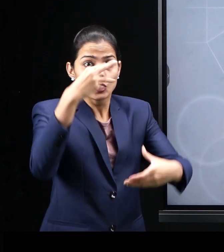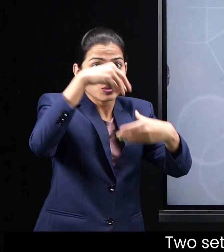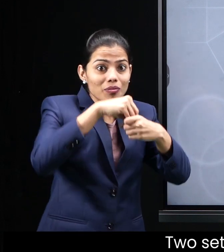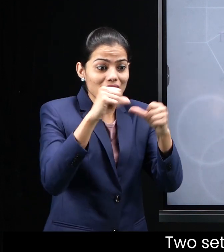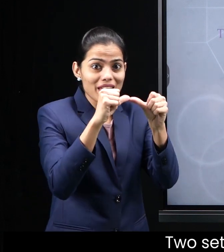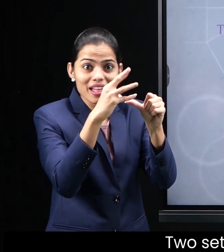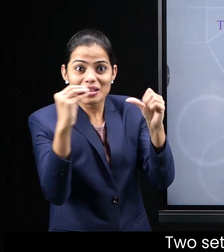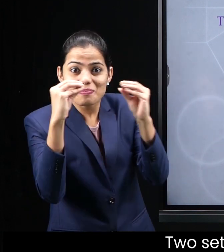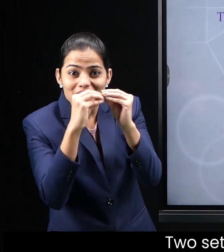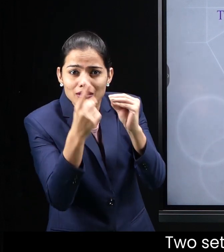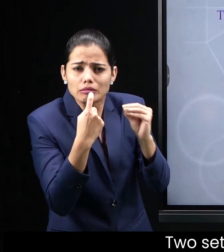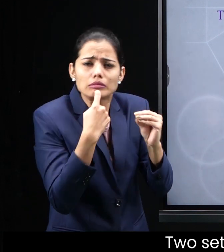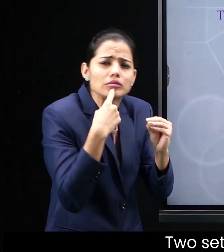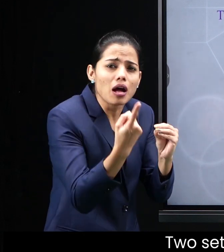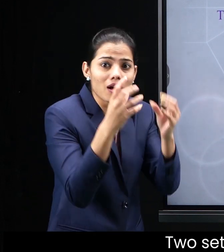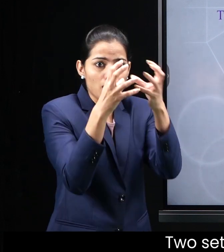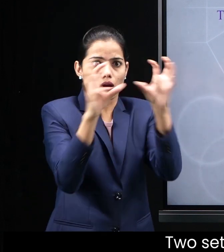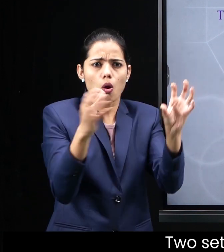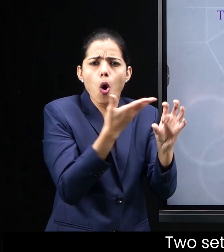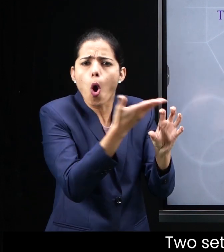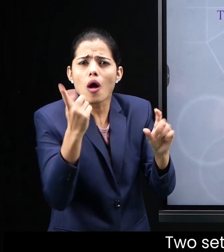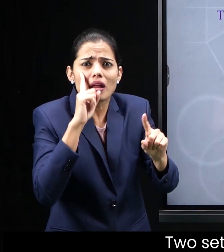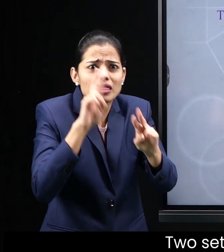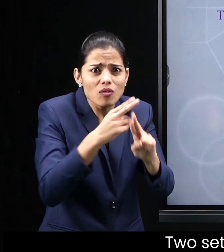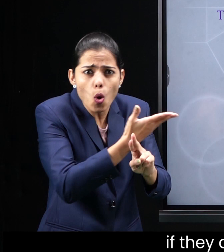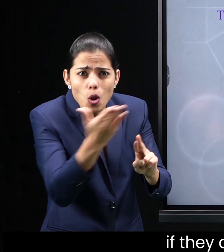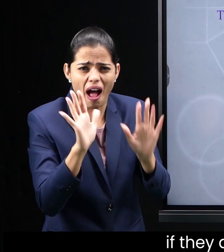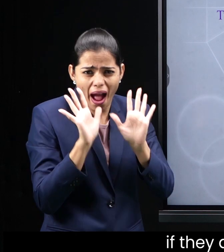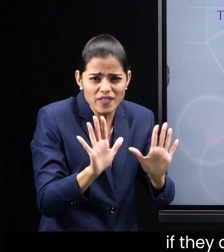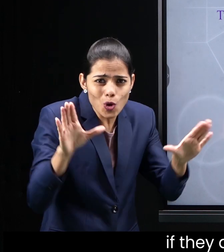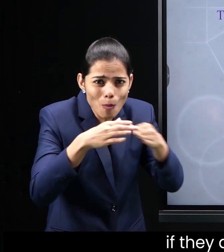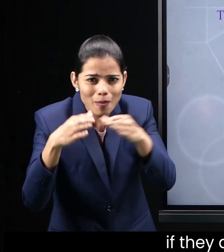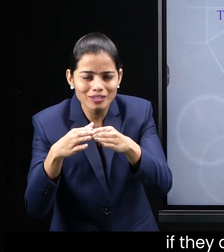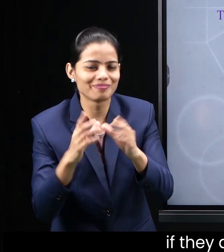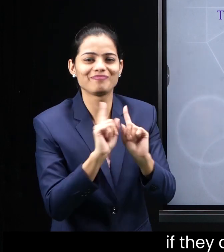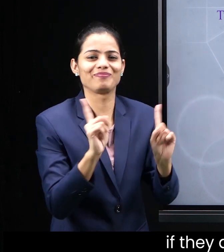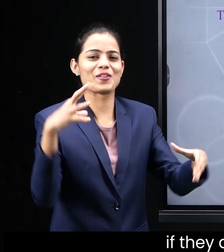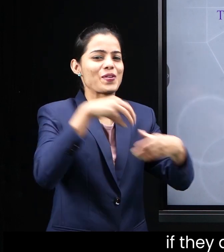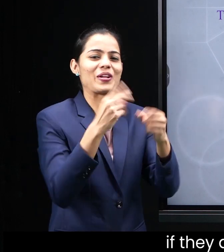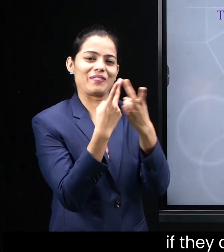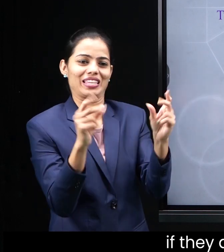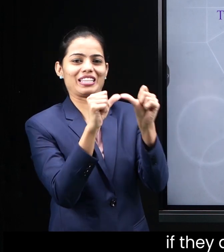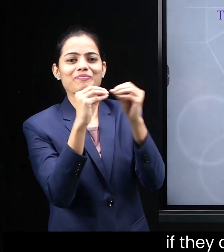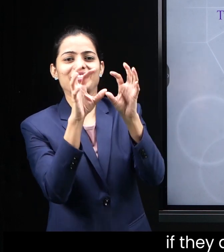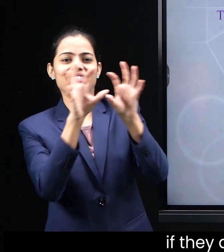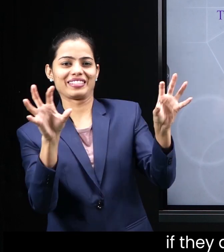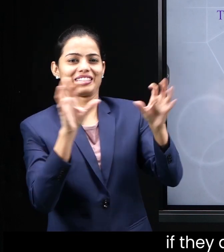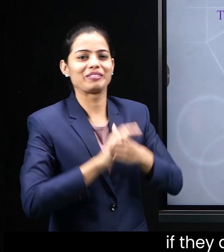Two sets A and B are said to be disjoint if they do not have common elements.